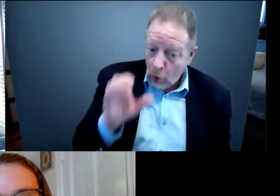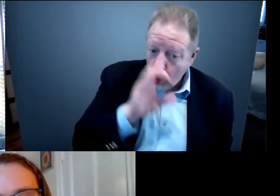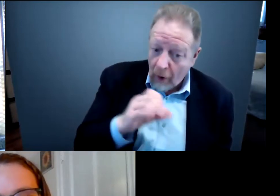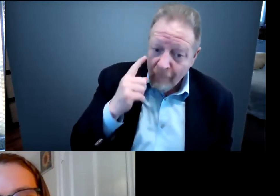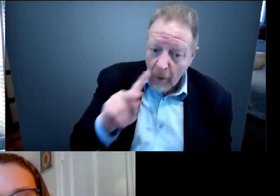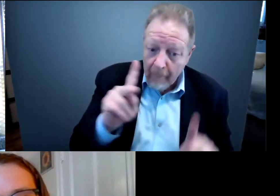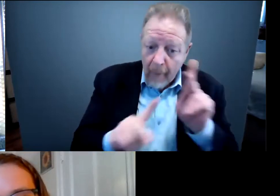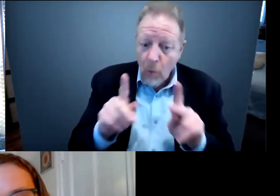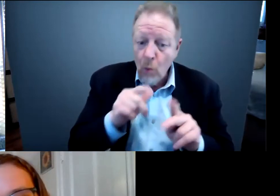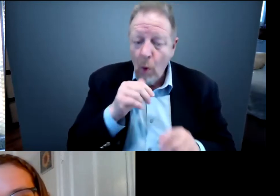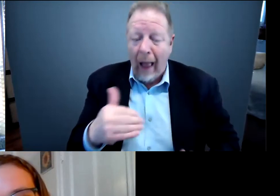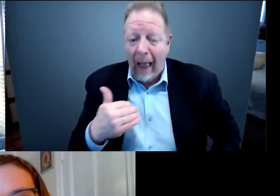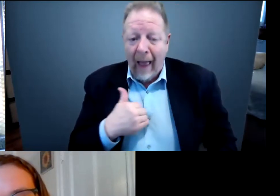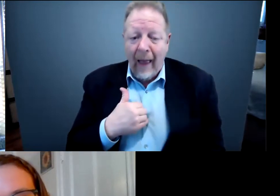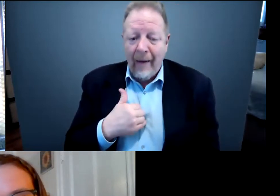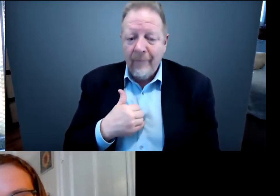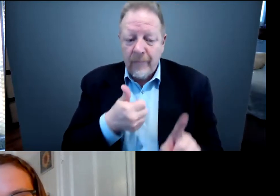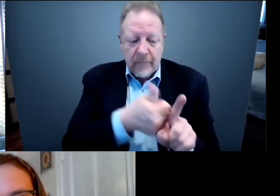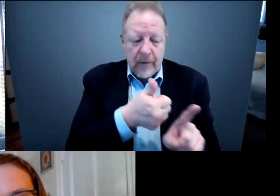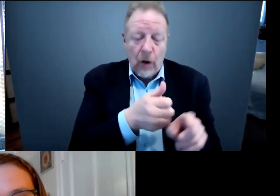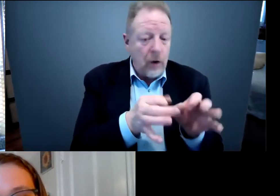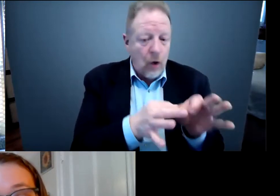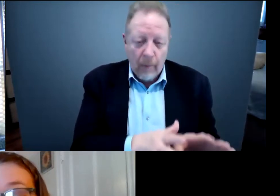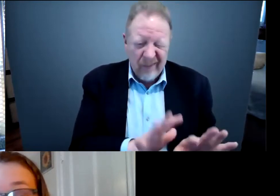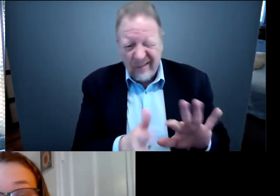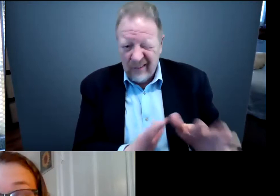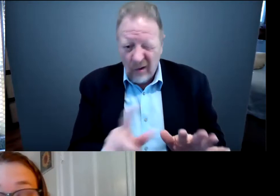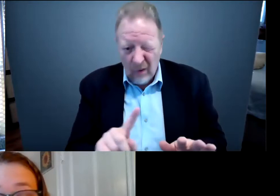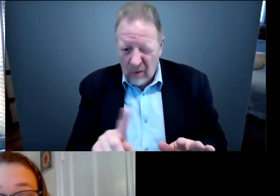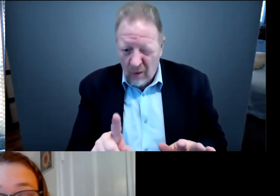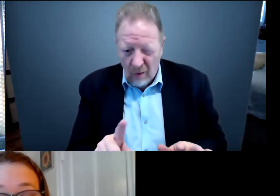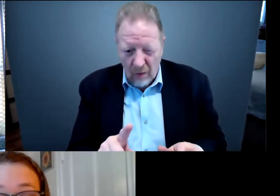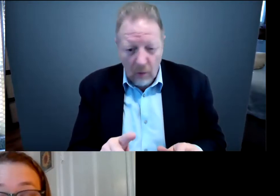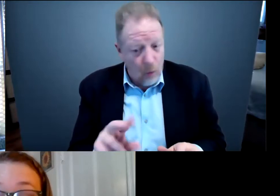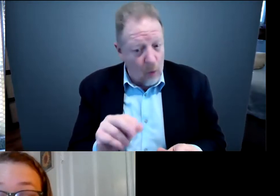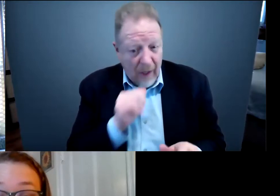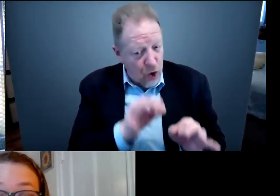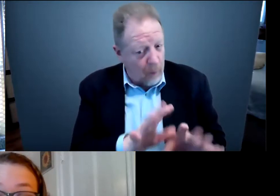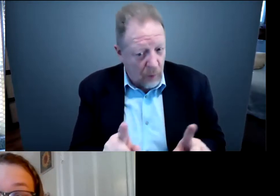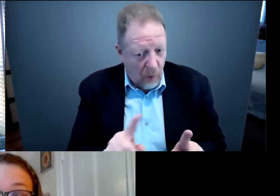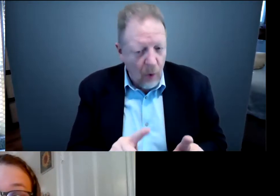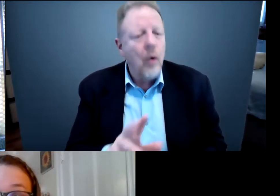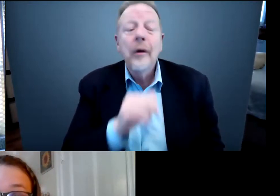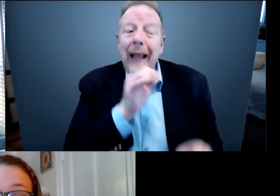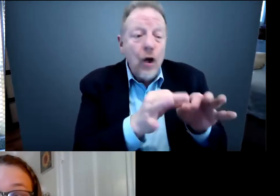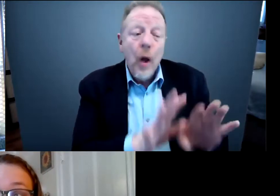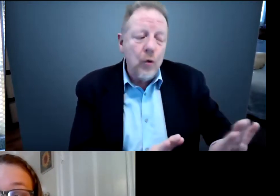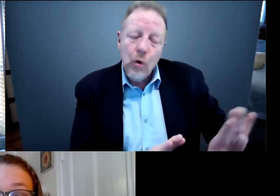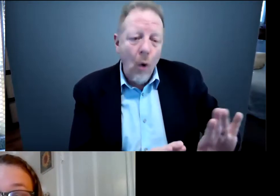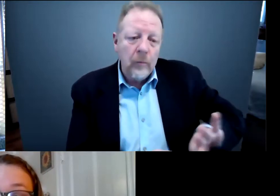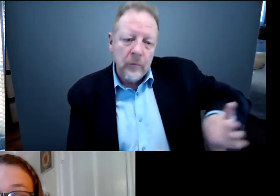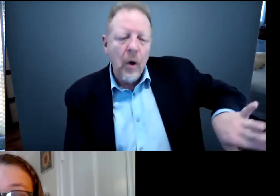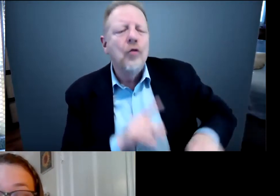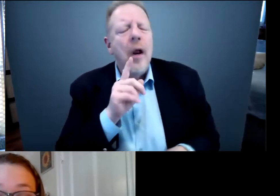that are interpreters, kind of like that, no? So No, not interpreters,